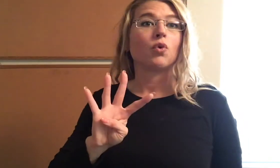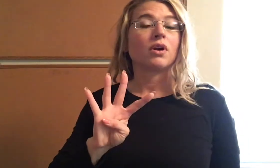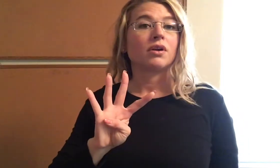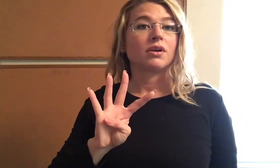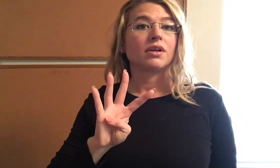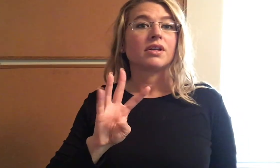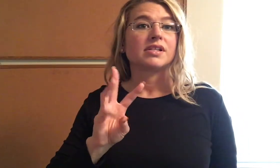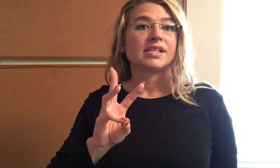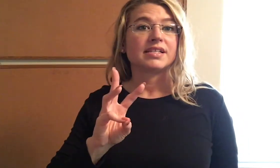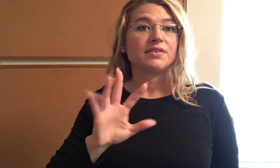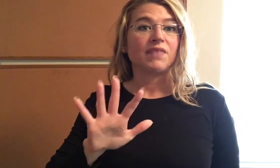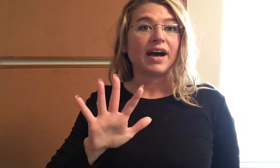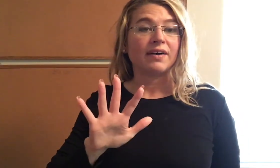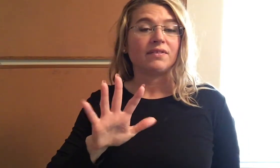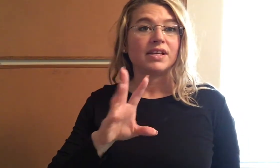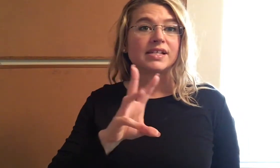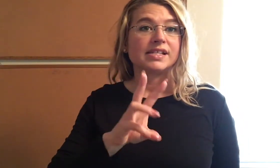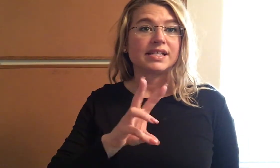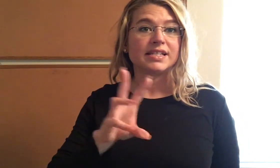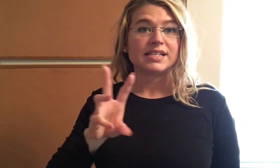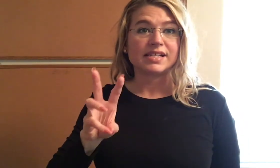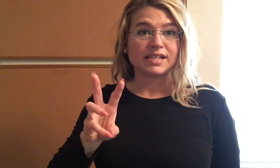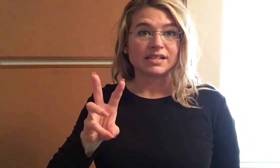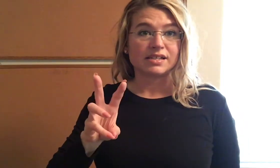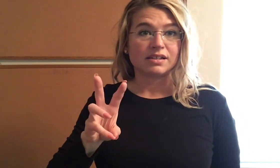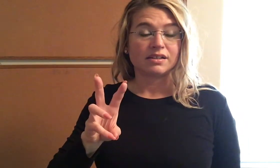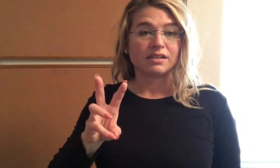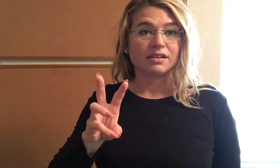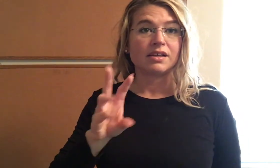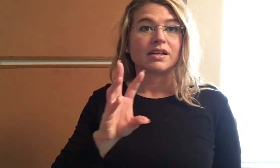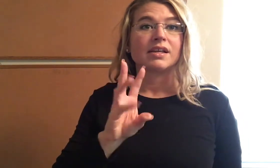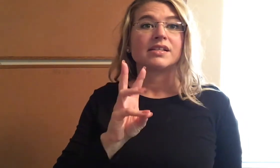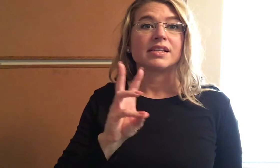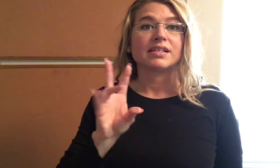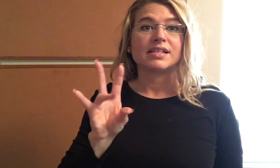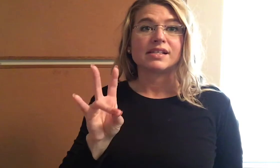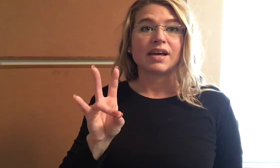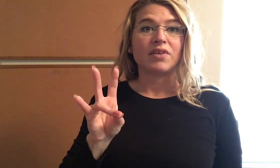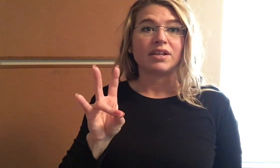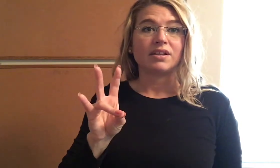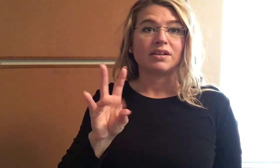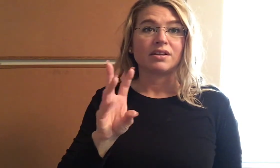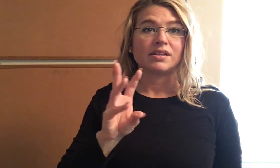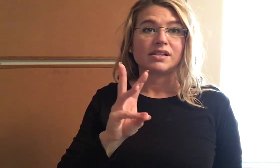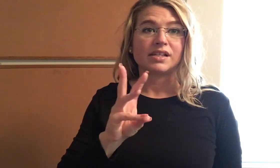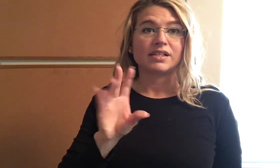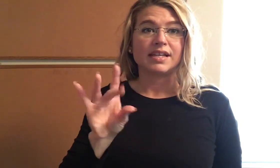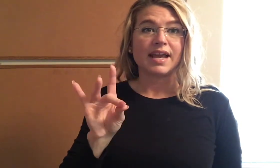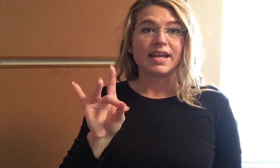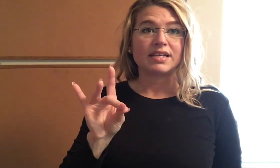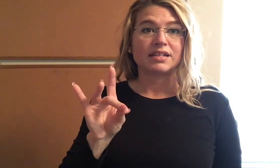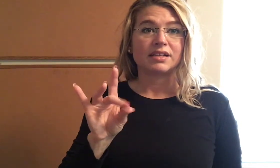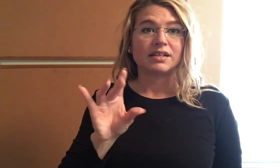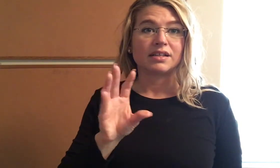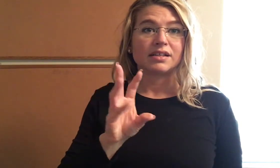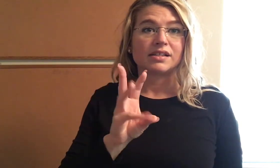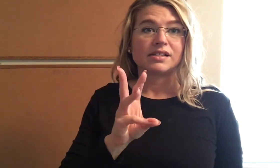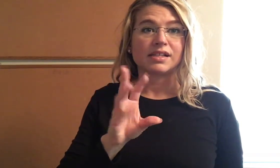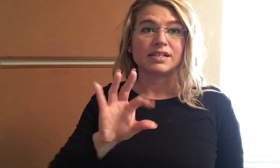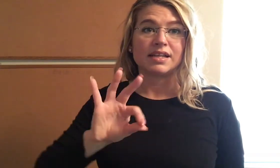64, 65, 66, 67, 68,